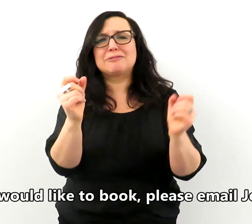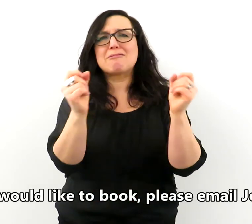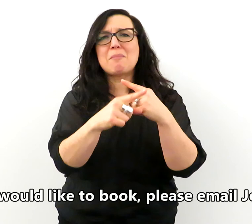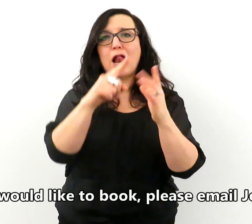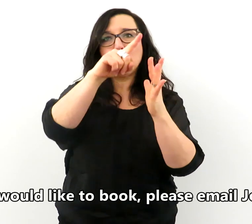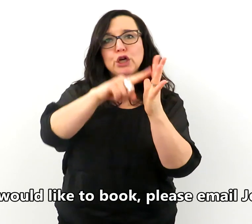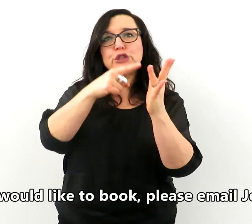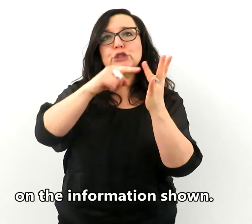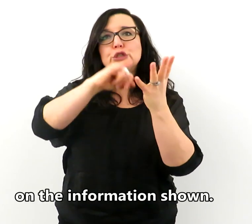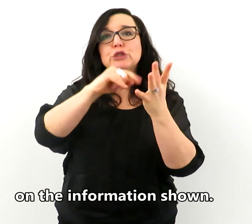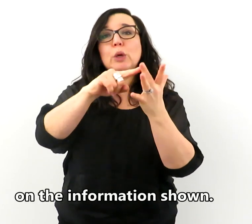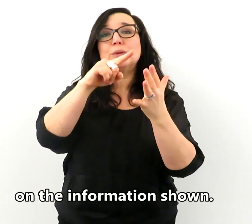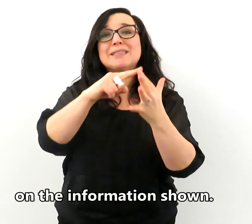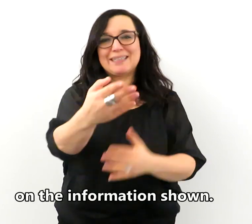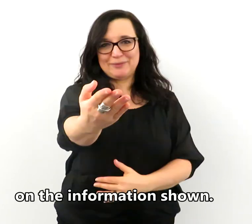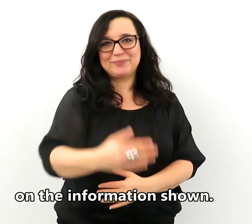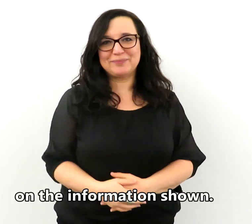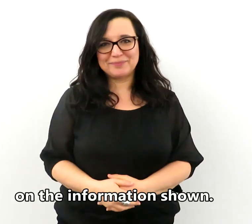please email Josie on the information shown